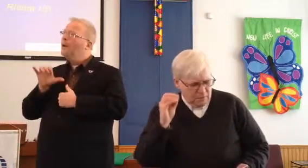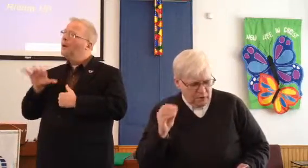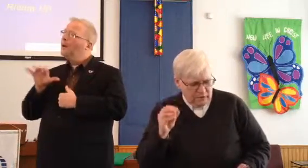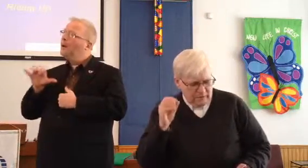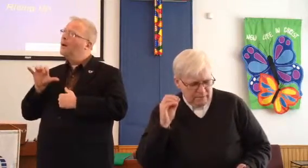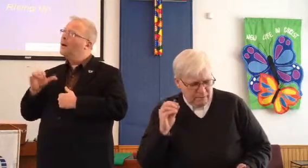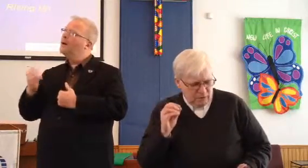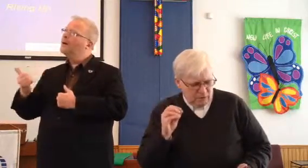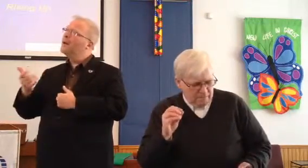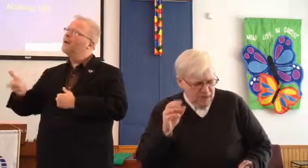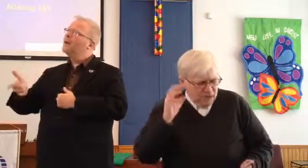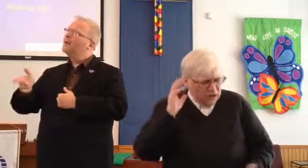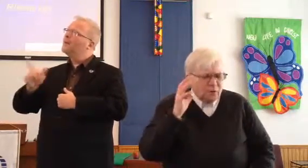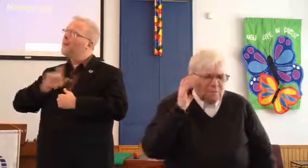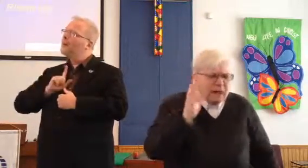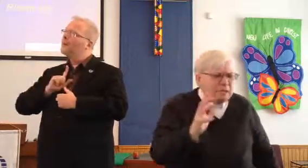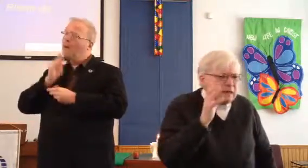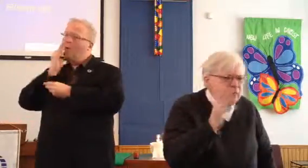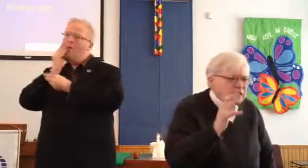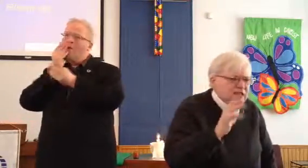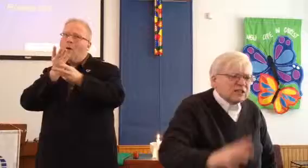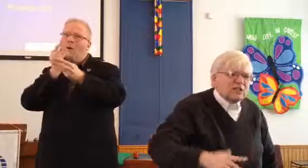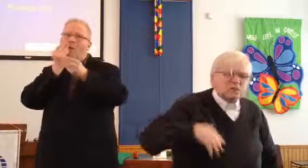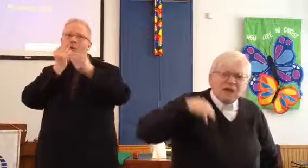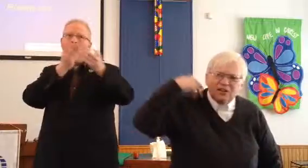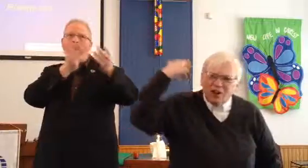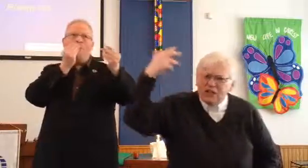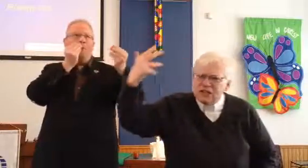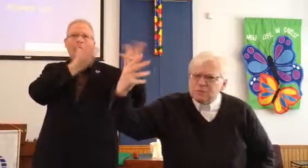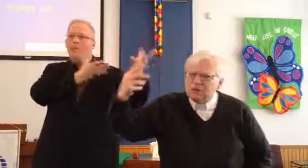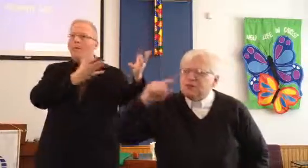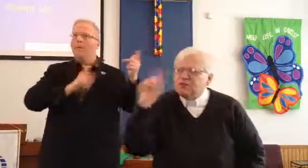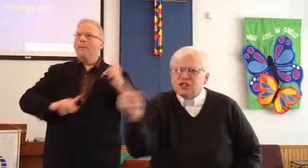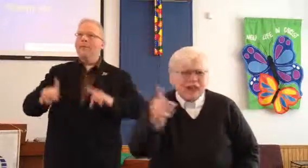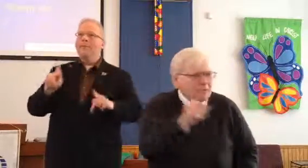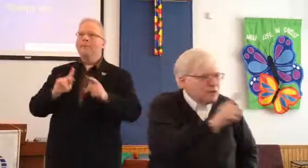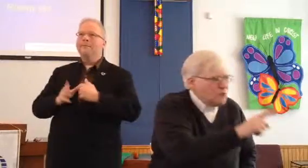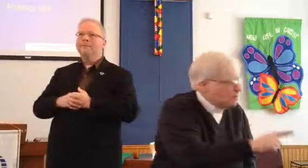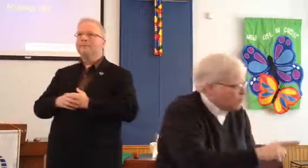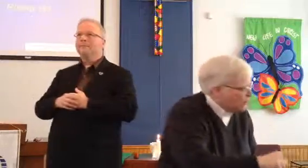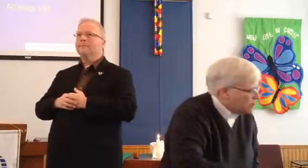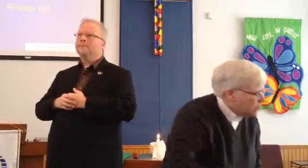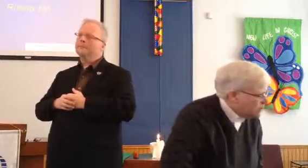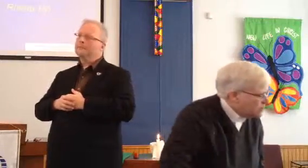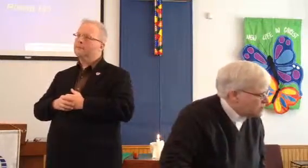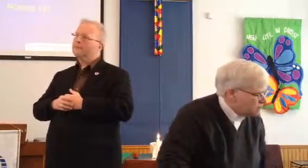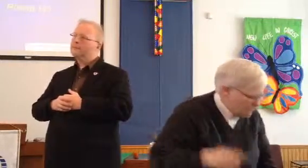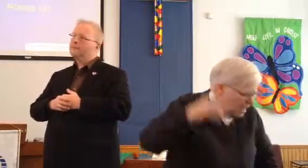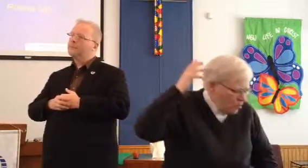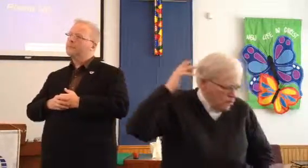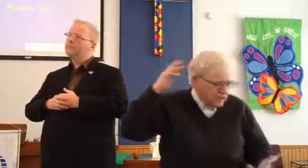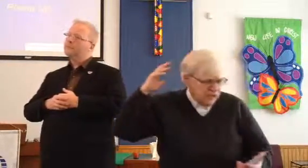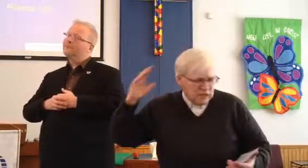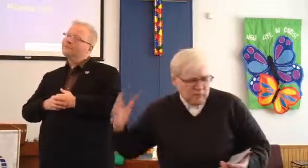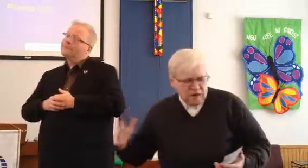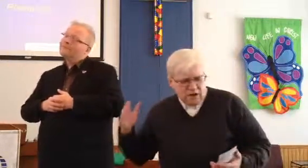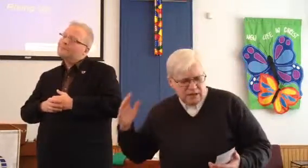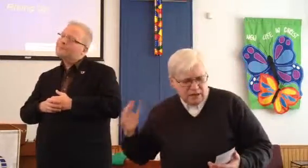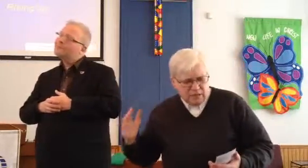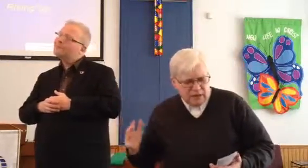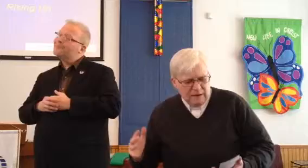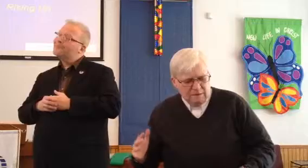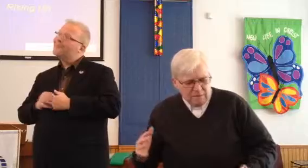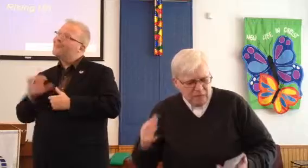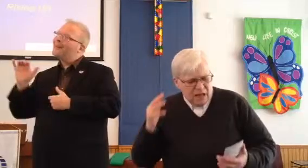A little part of the miracle. You know, maybe we can suspend our disbelief, just like we do when we go to the movies. We can suspend